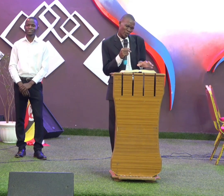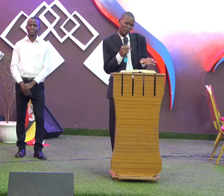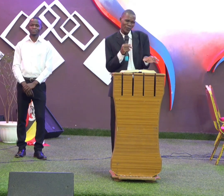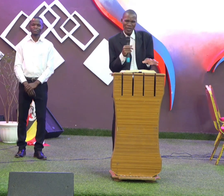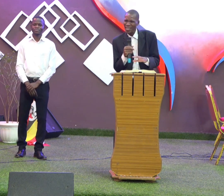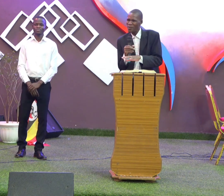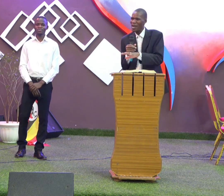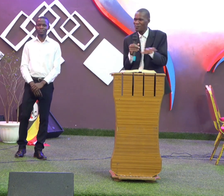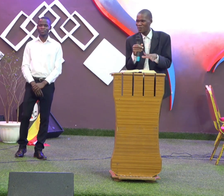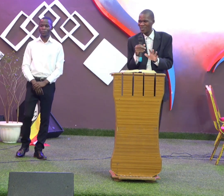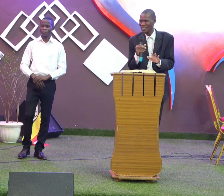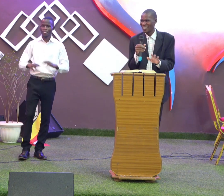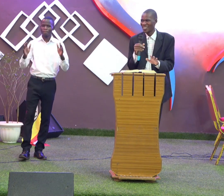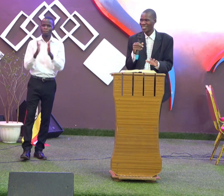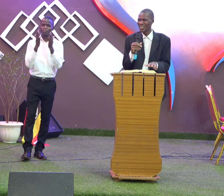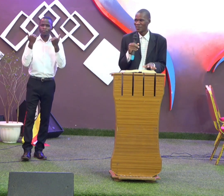some very little thing for me.